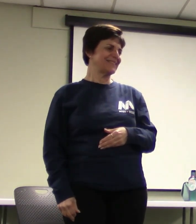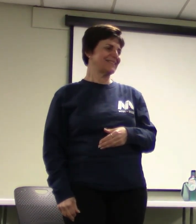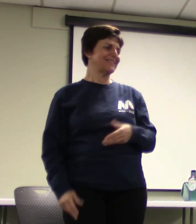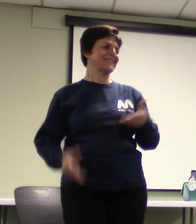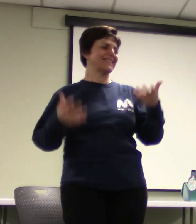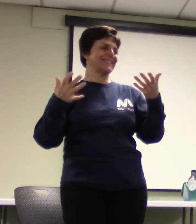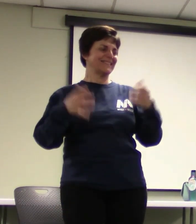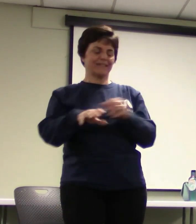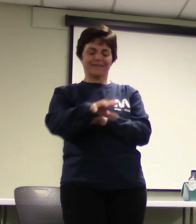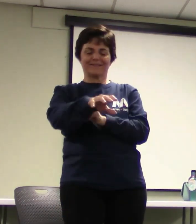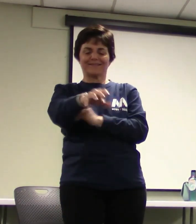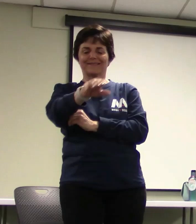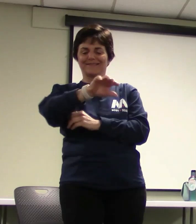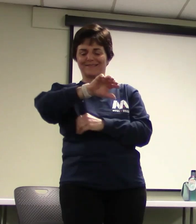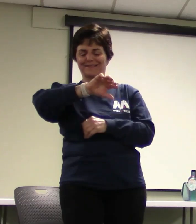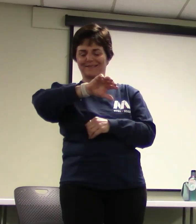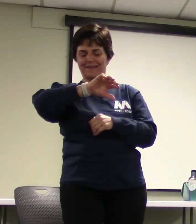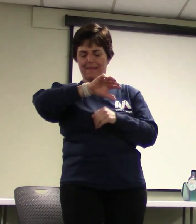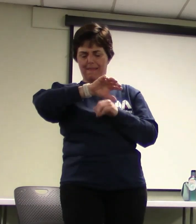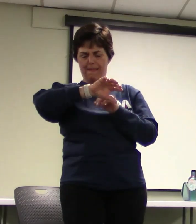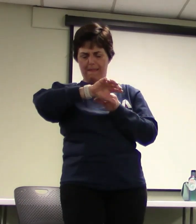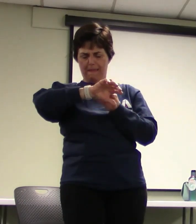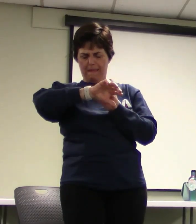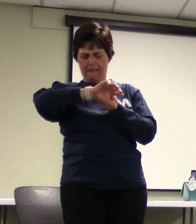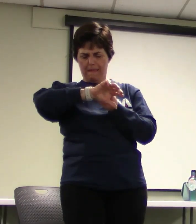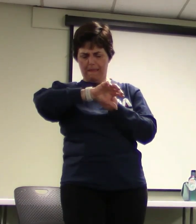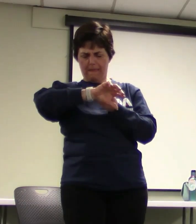And there's Duck going off the diving board.